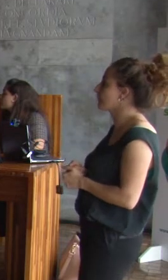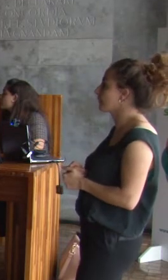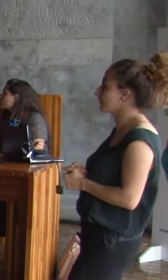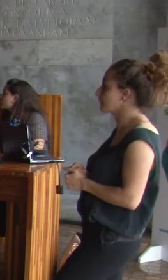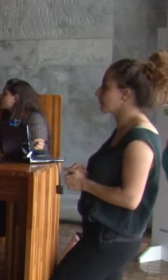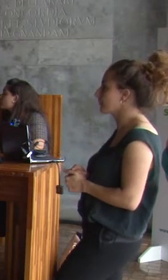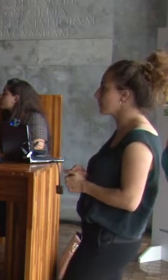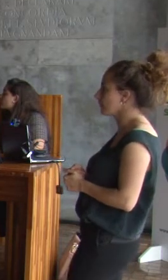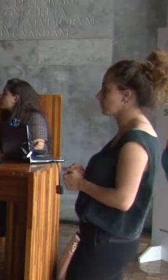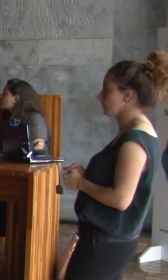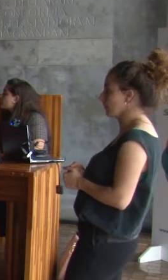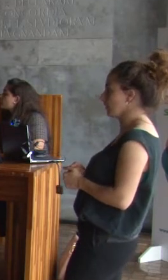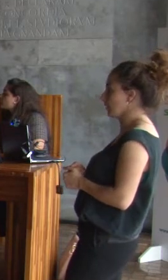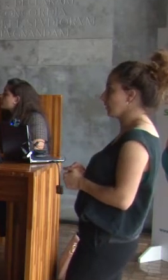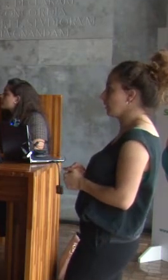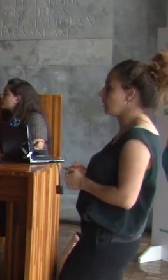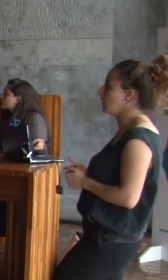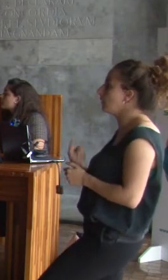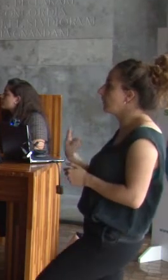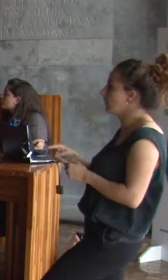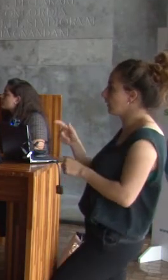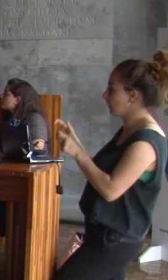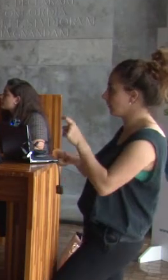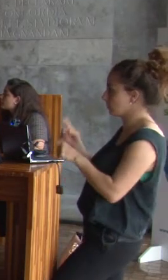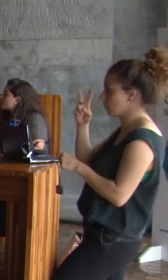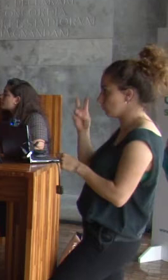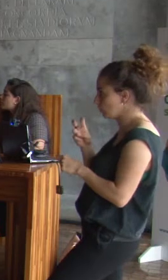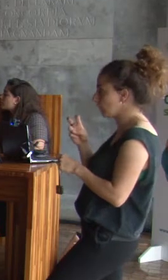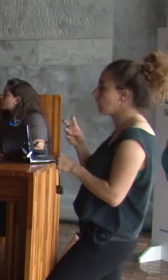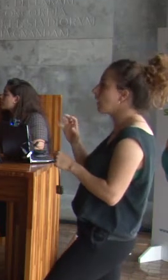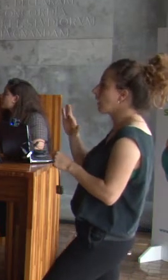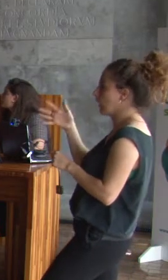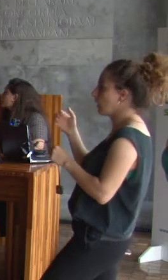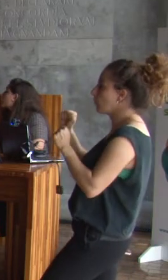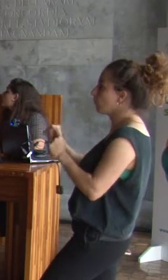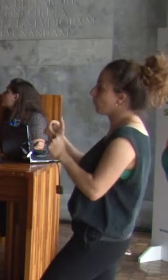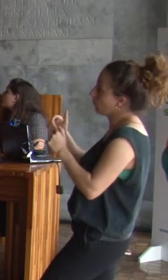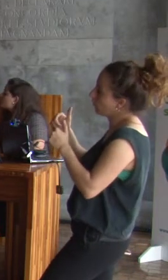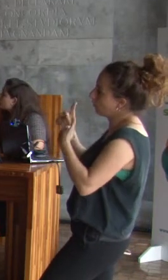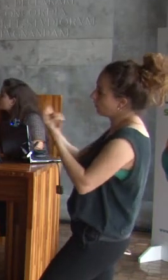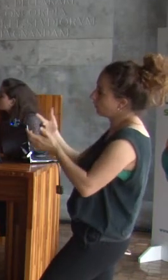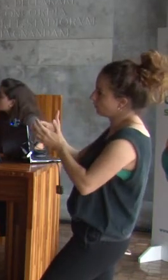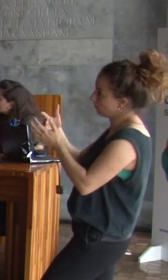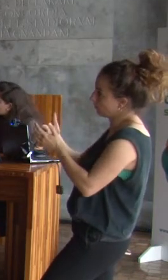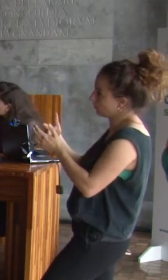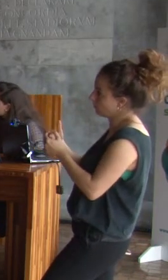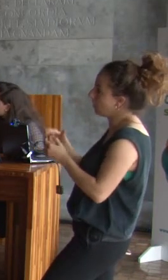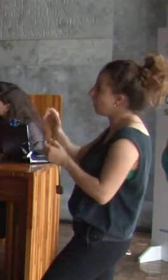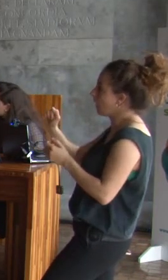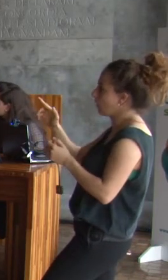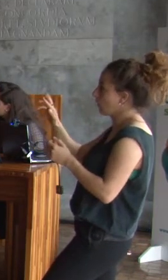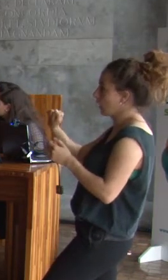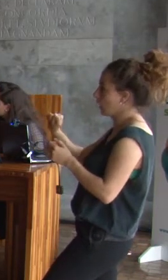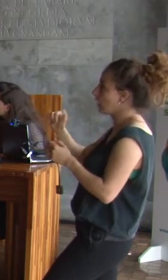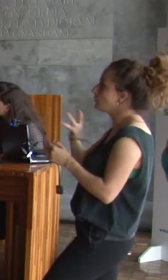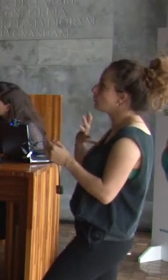for blind people and others, they could cause plenty of trouble. Laura says,